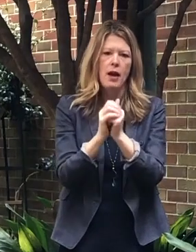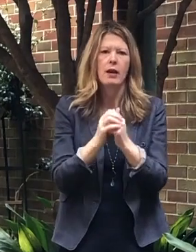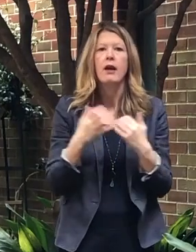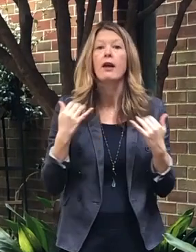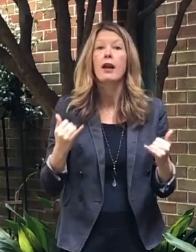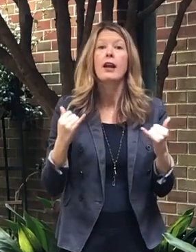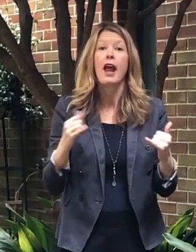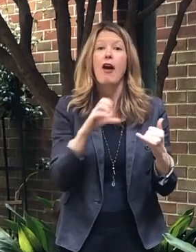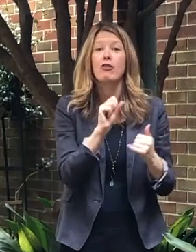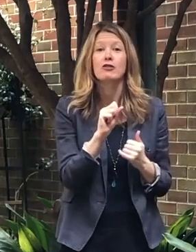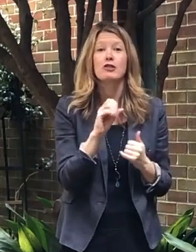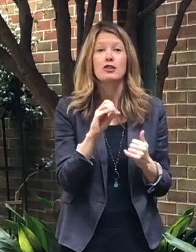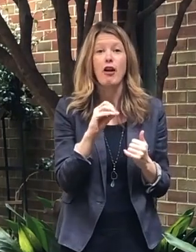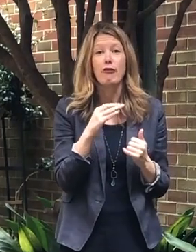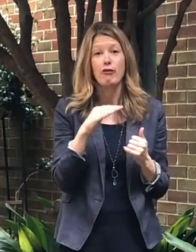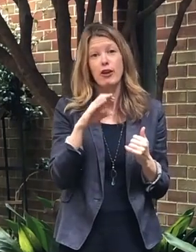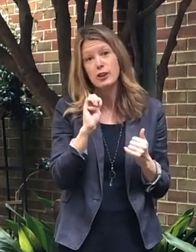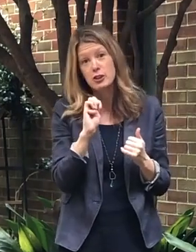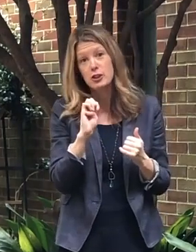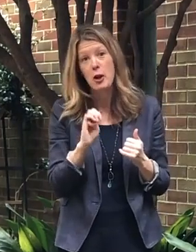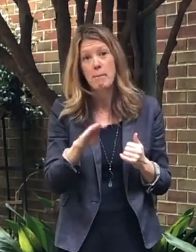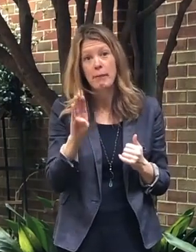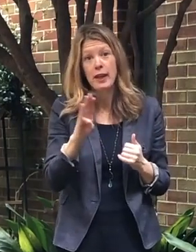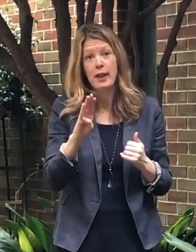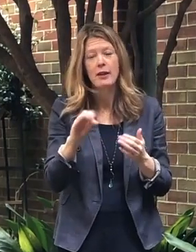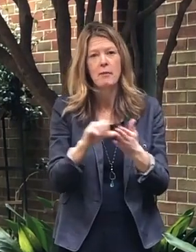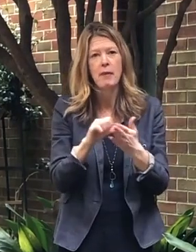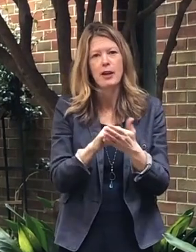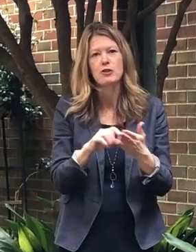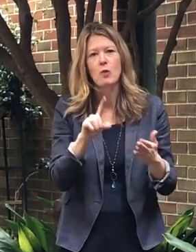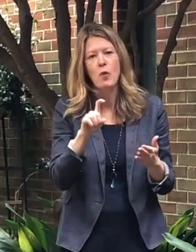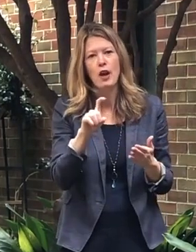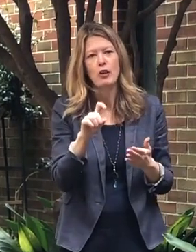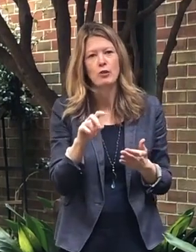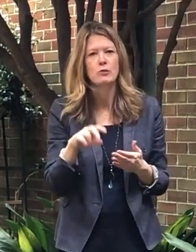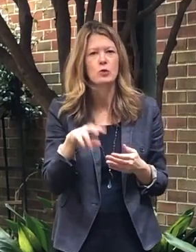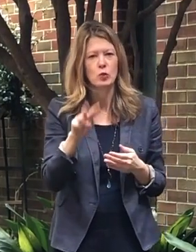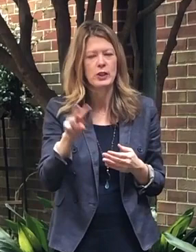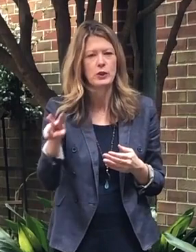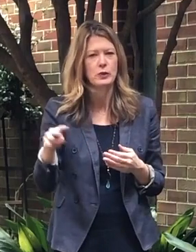Suffrage B is on page 122.